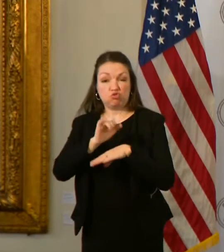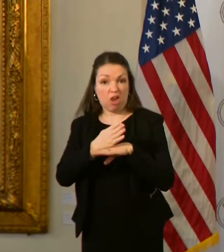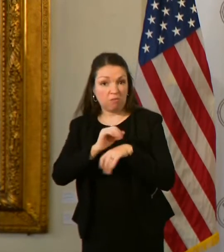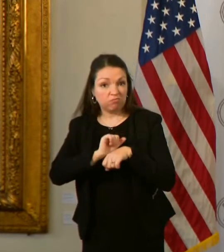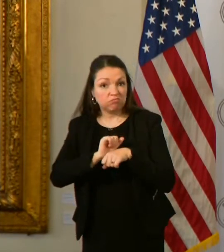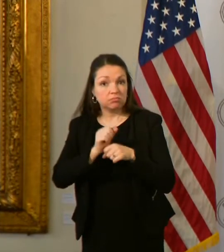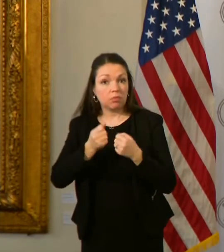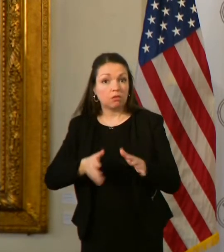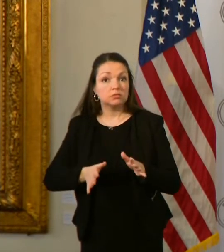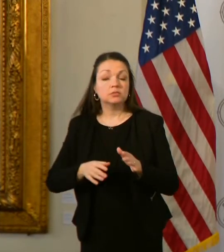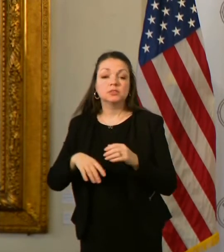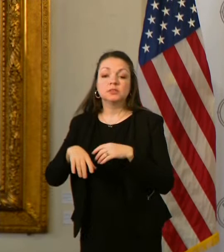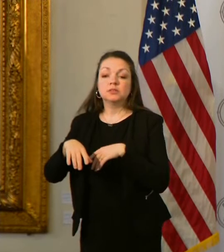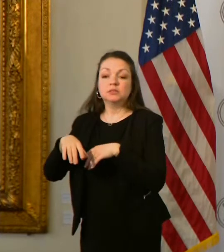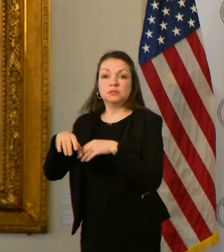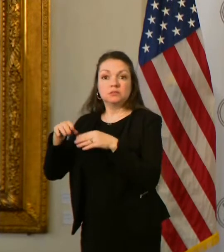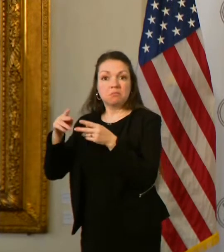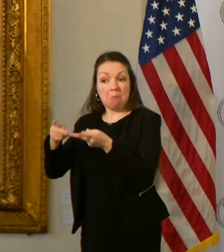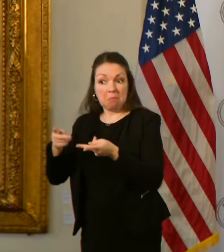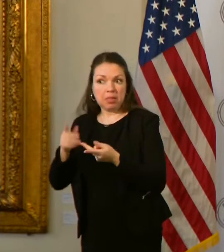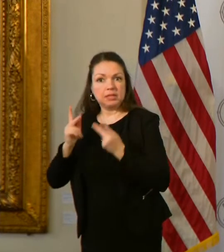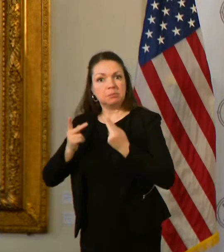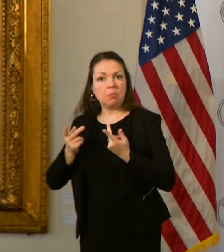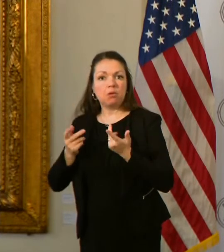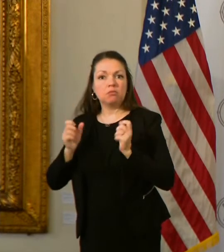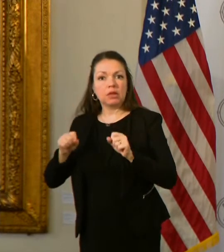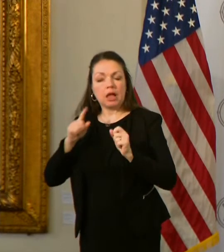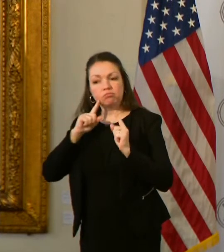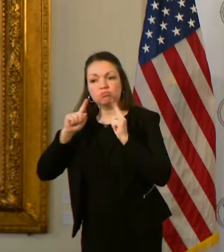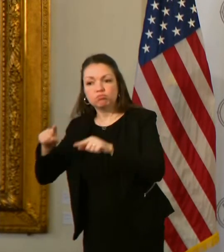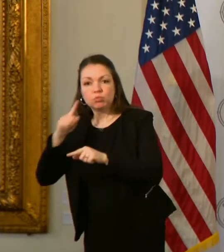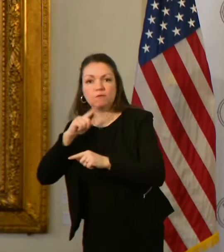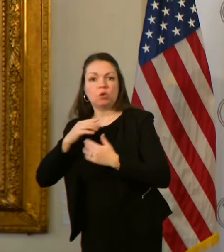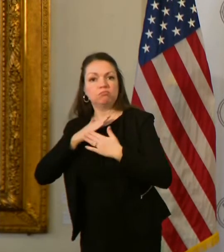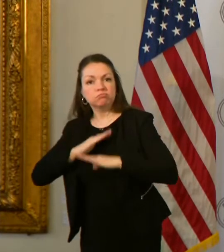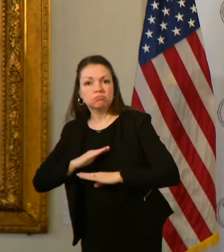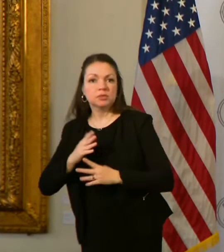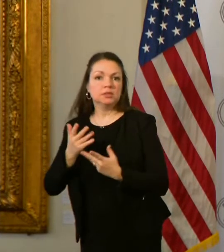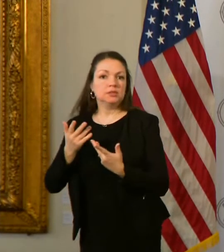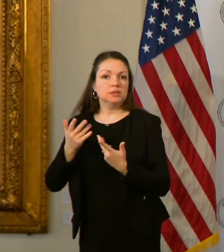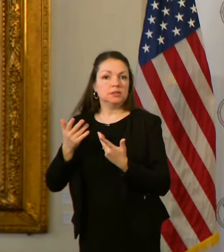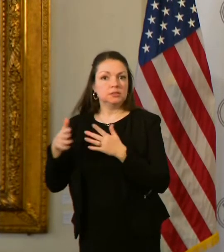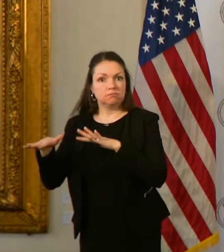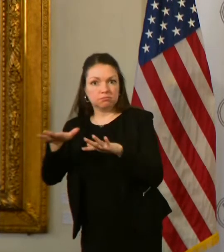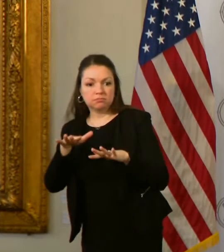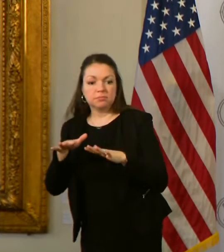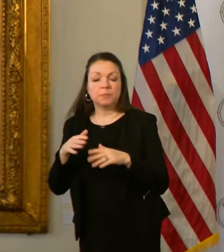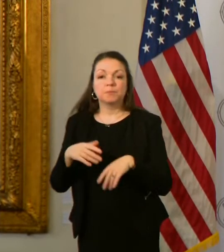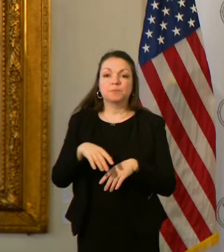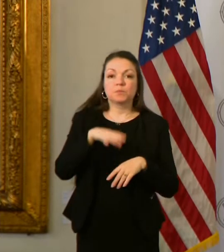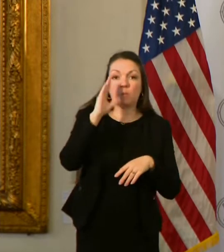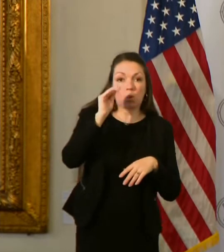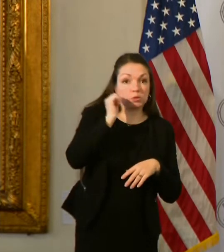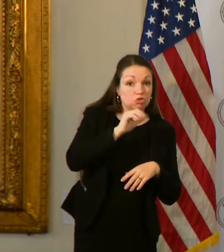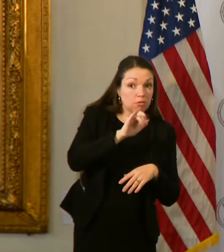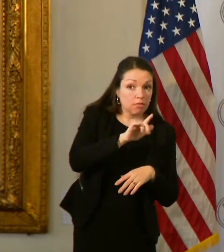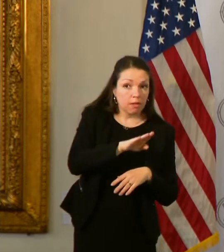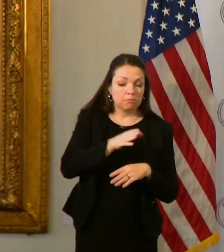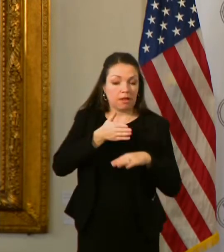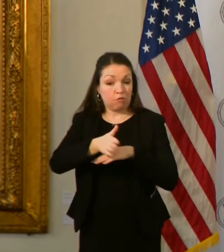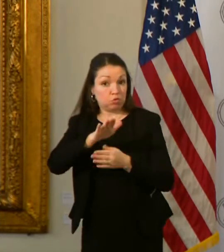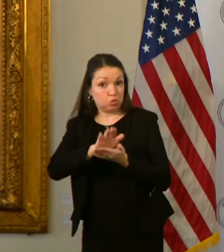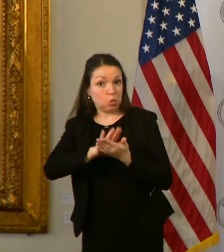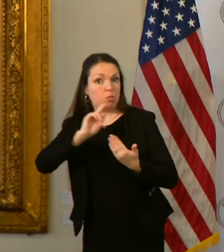and places of refuge, like after-school programs, boys and girls programs, churches. We